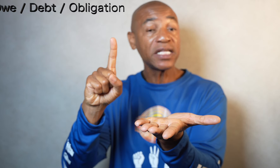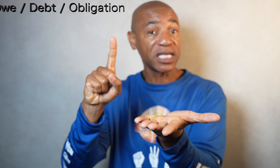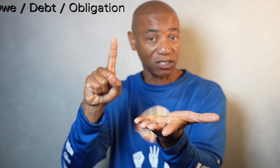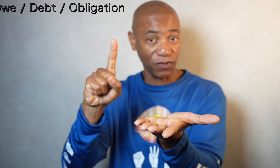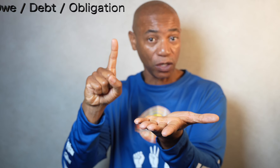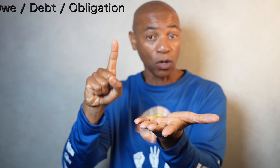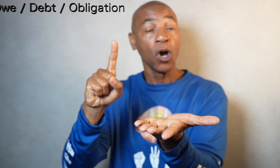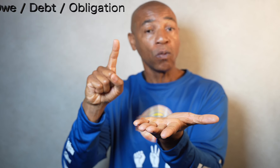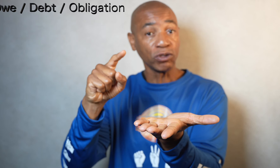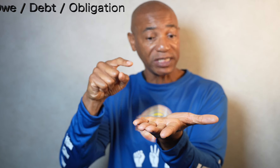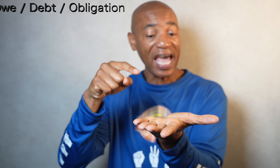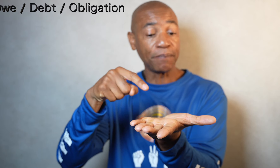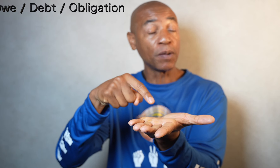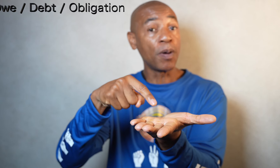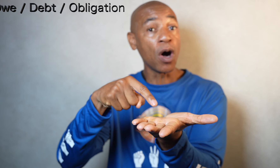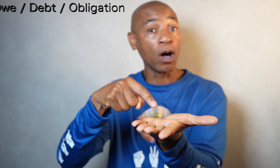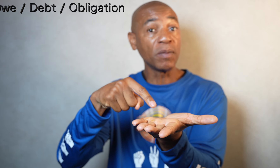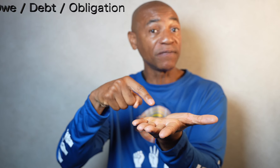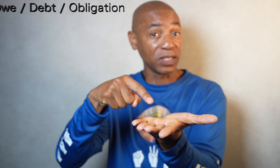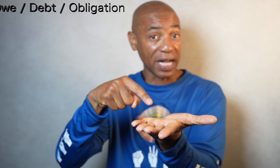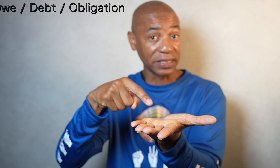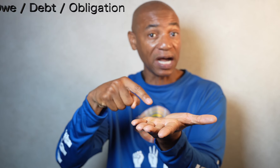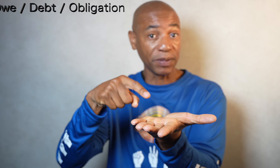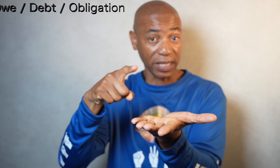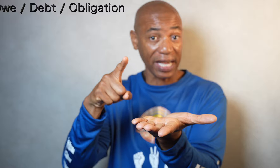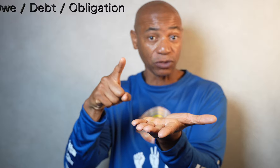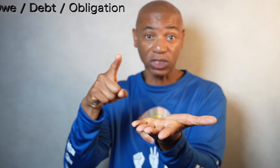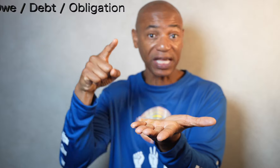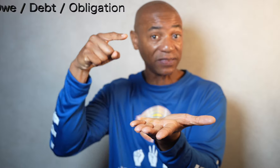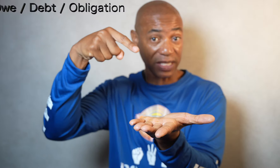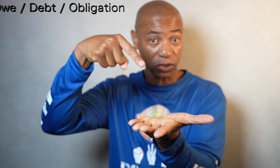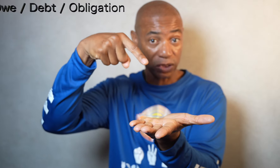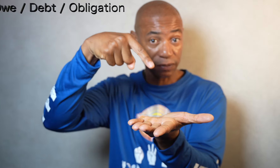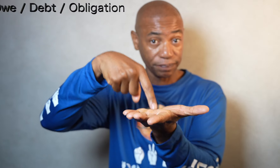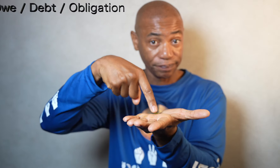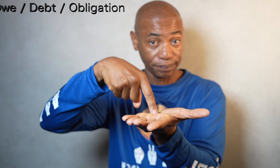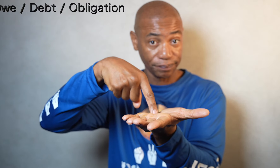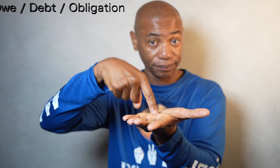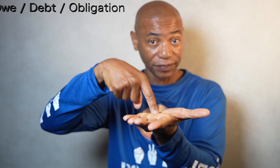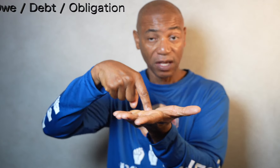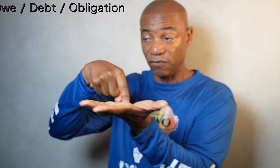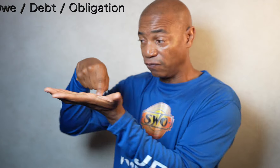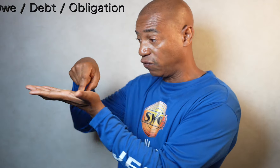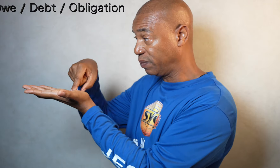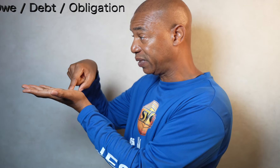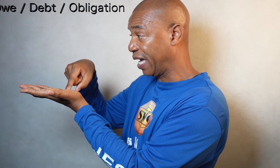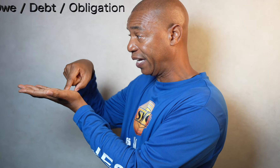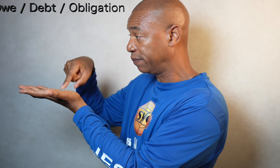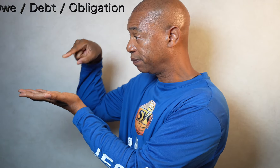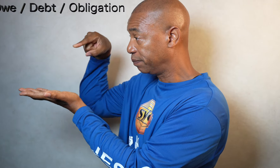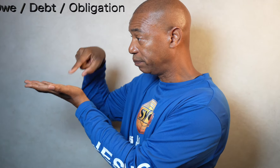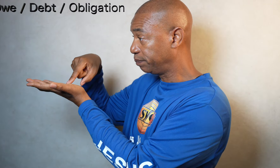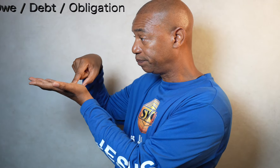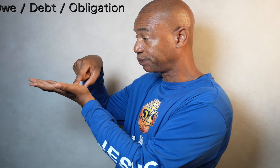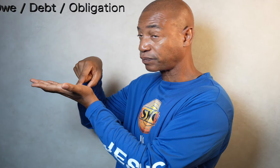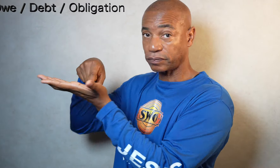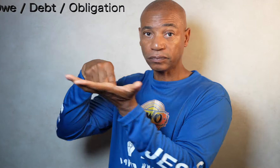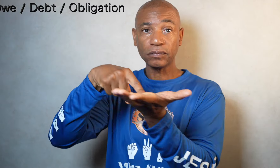index finger will tap the palm of the non-dominant hand, just like this. From the side.